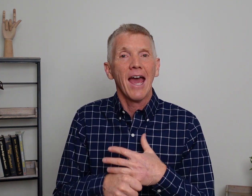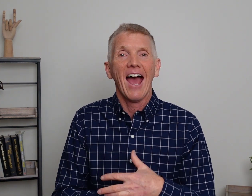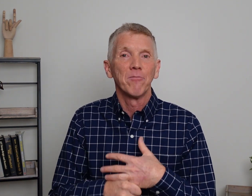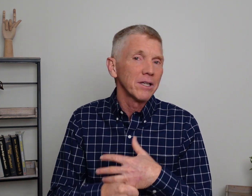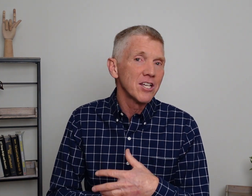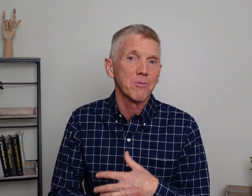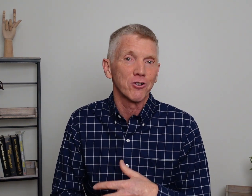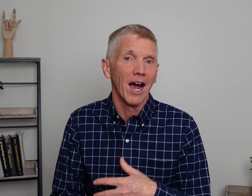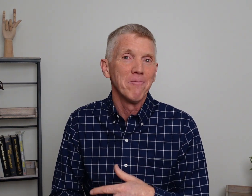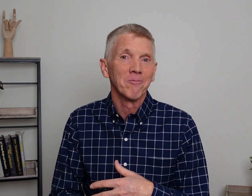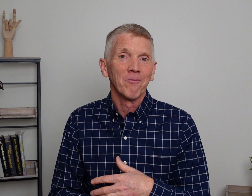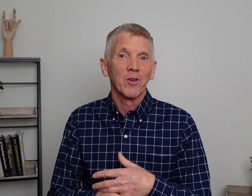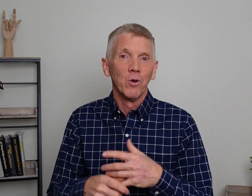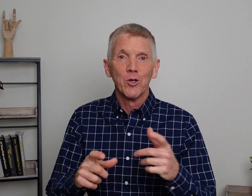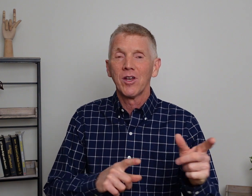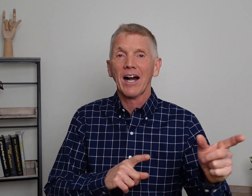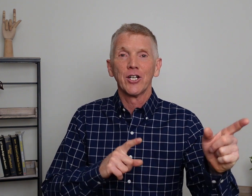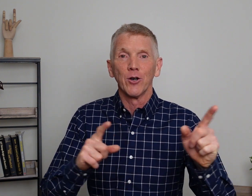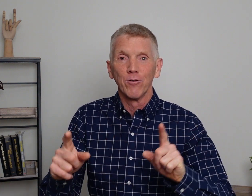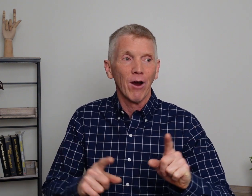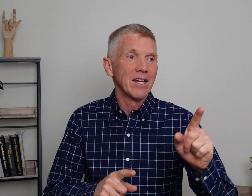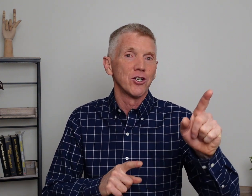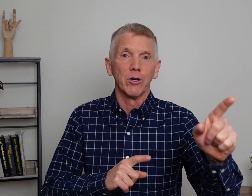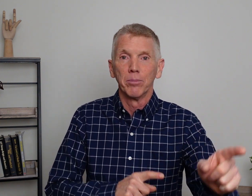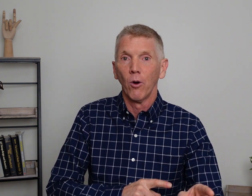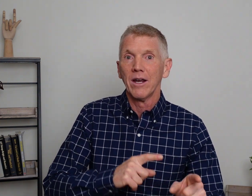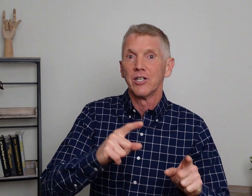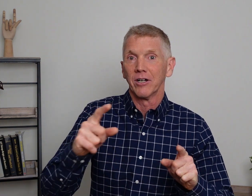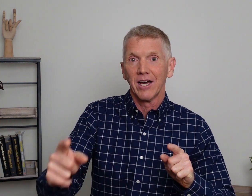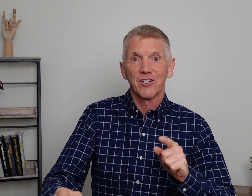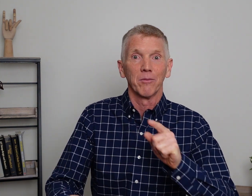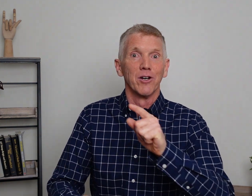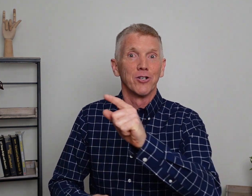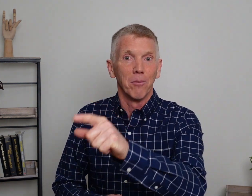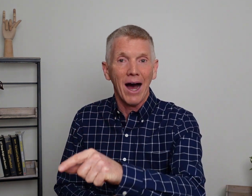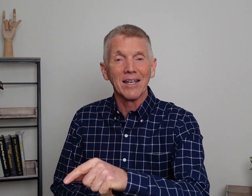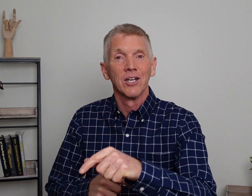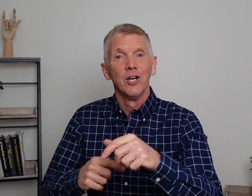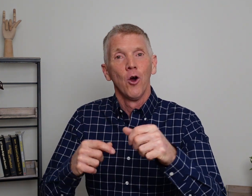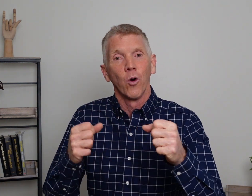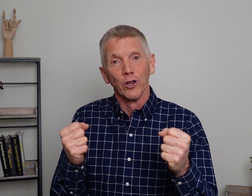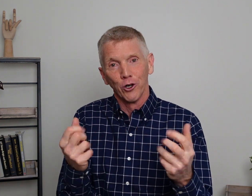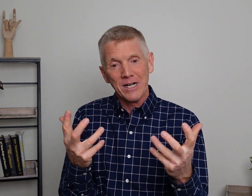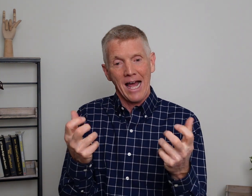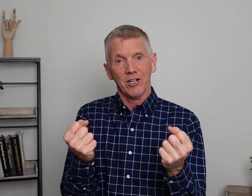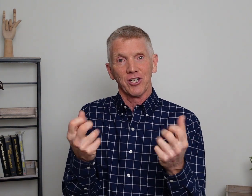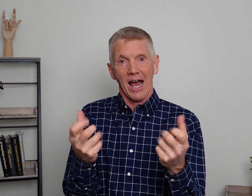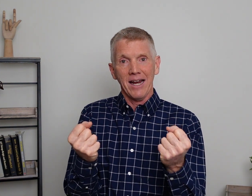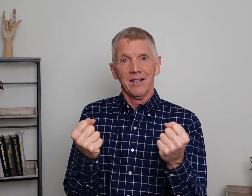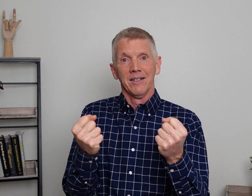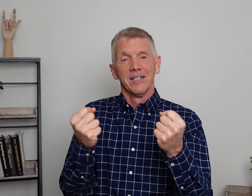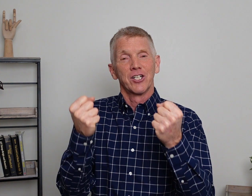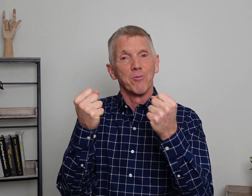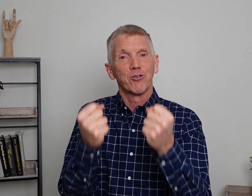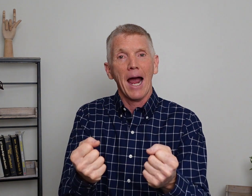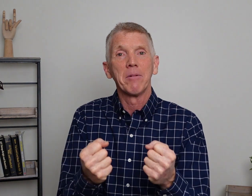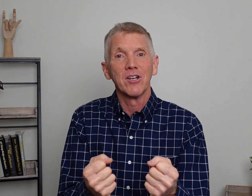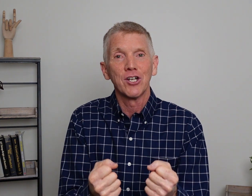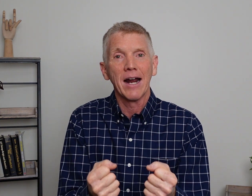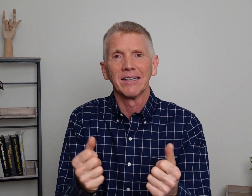have, please subscribe. Would you talk to your friends, your employees, your customers, your boss who are learning how to sign? Subscribe to the channel. Let